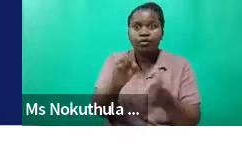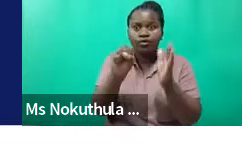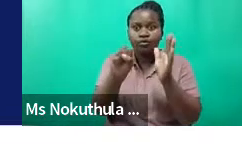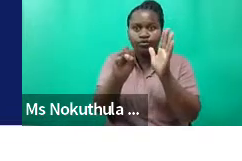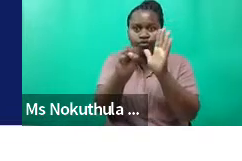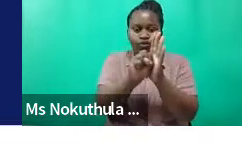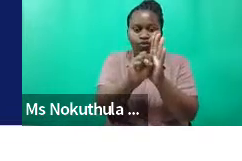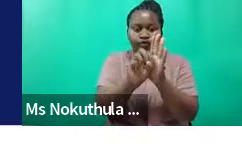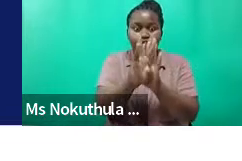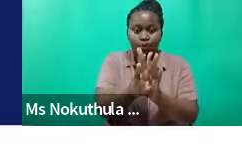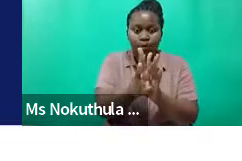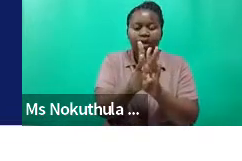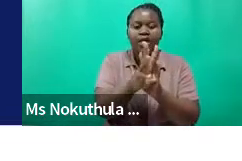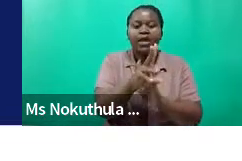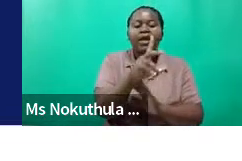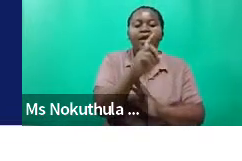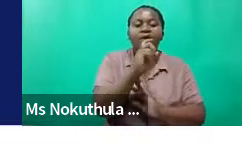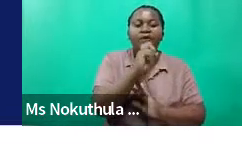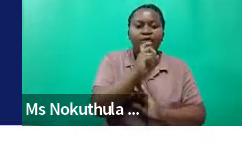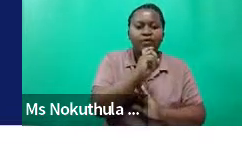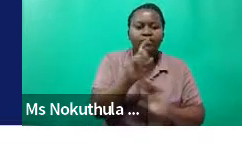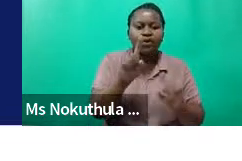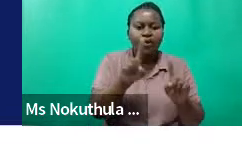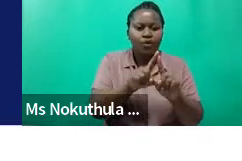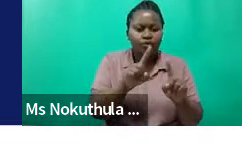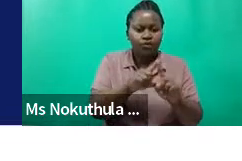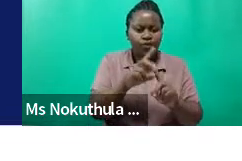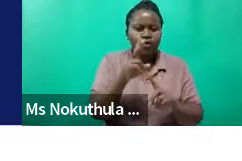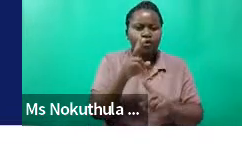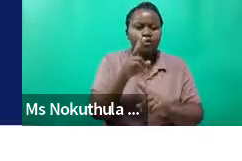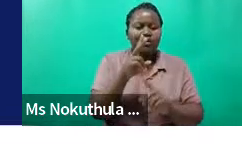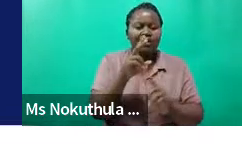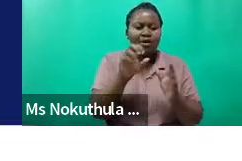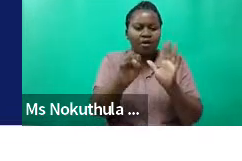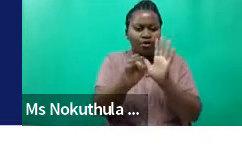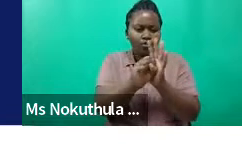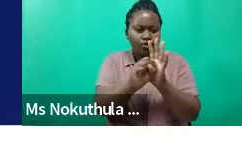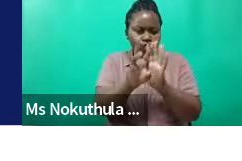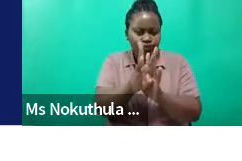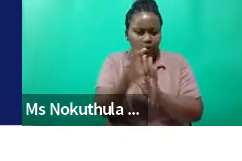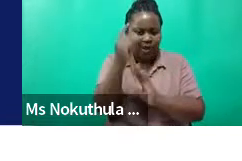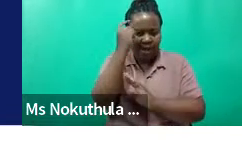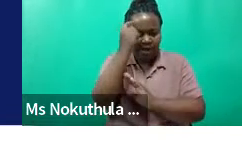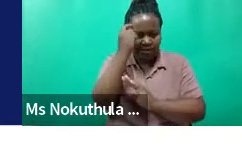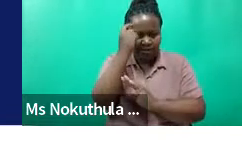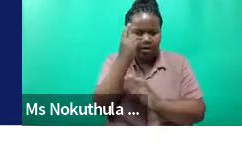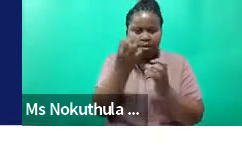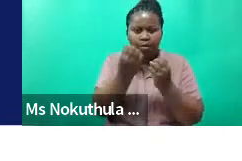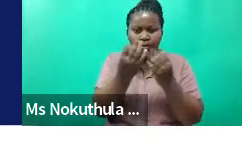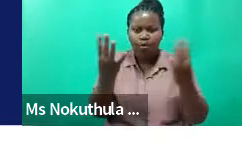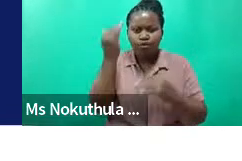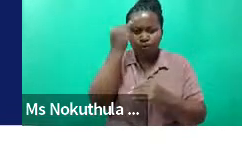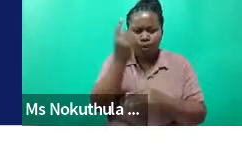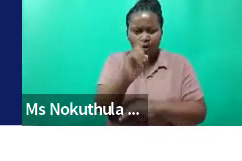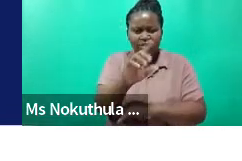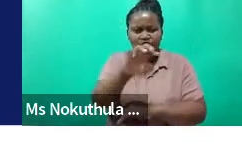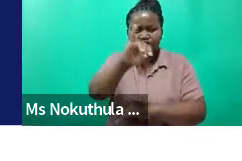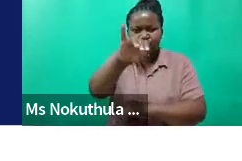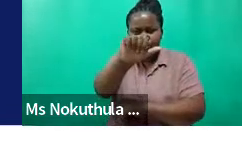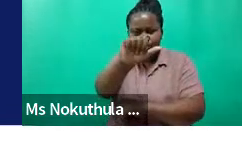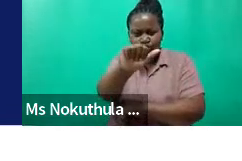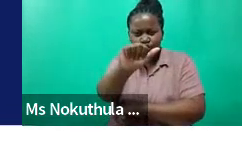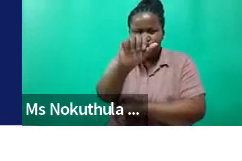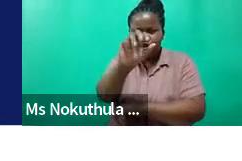Job Access and Speech software. I think many of us know it as JAWS. So JAWS